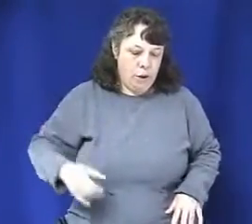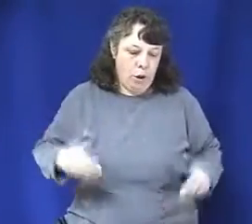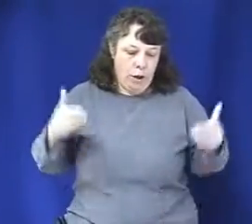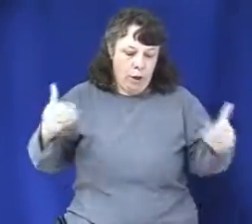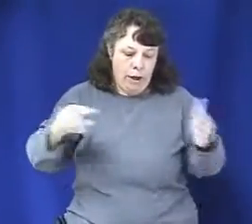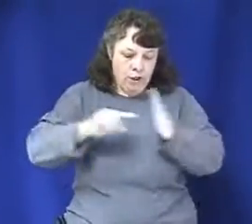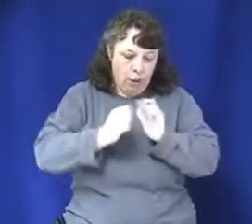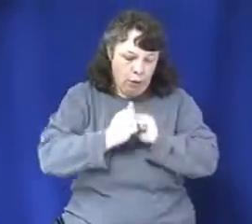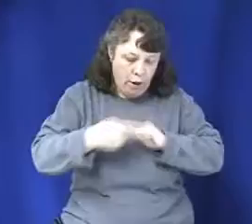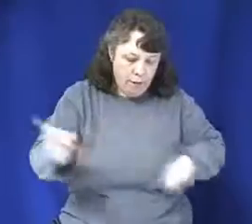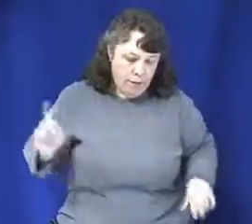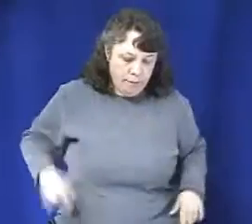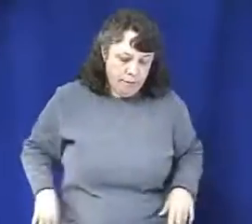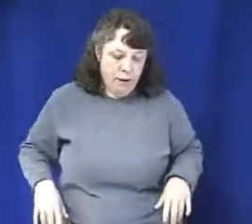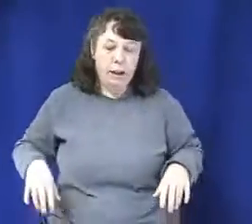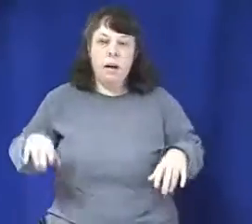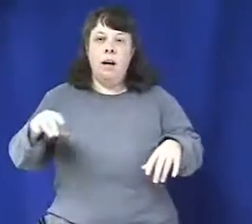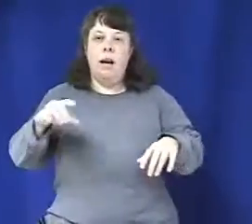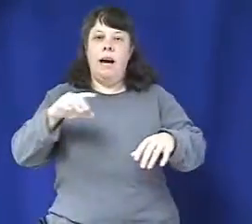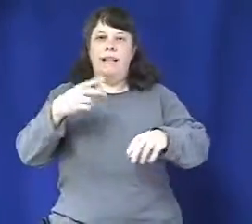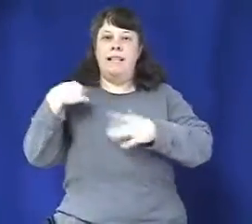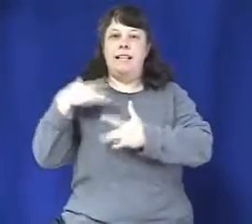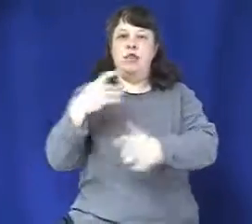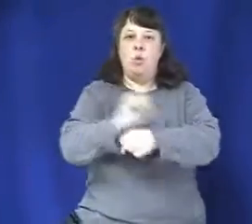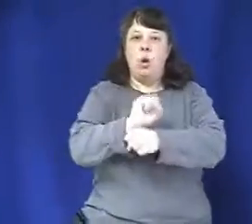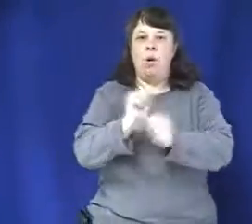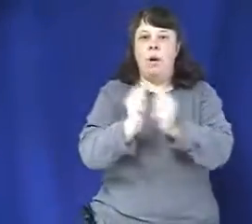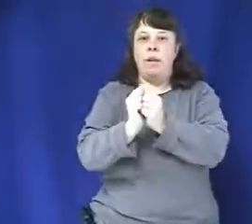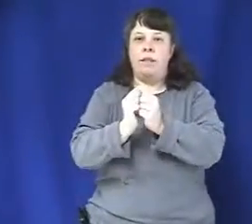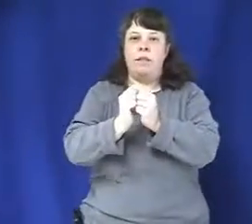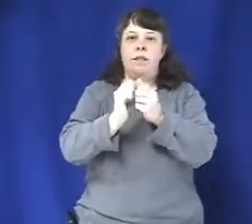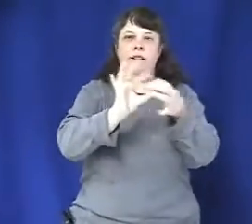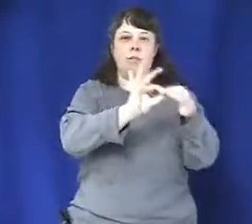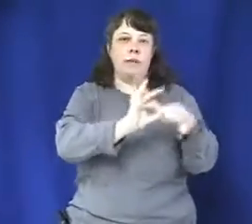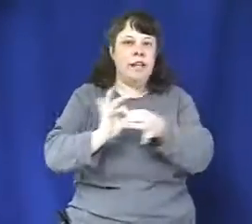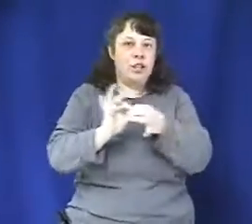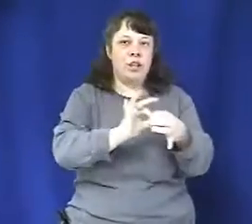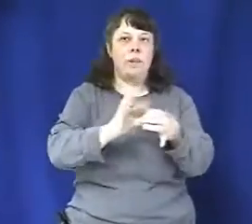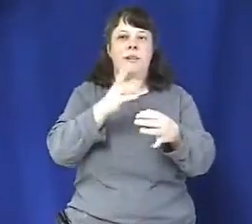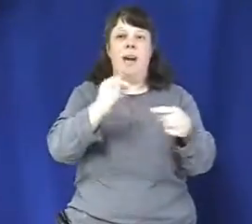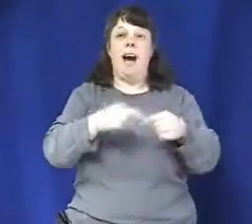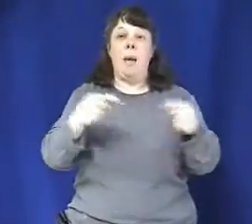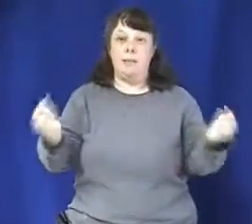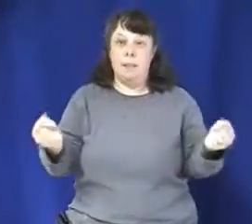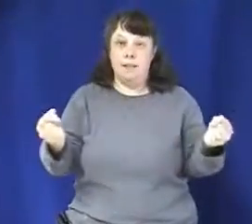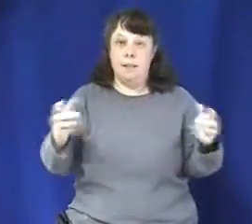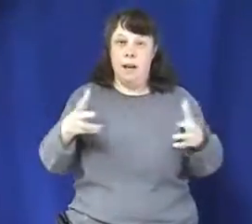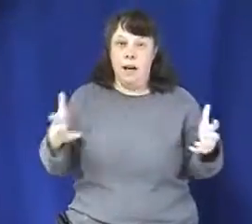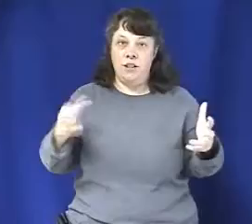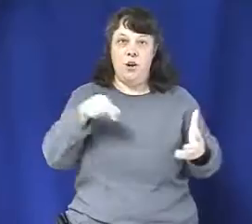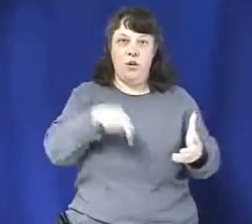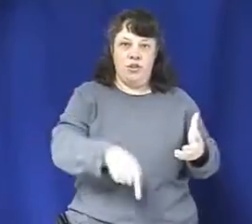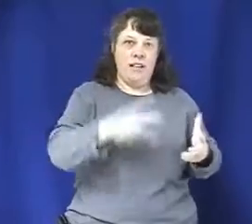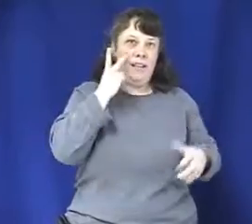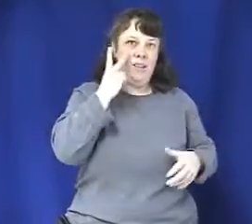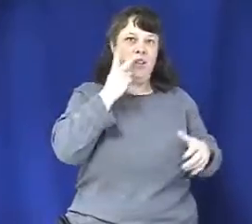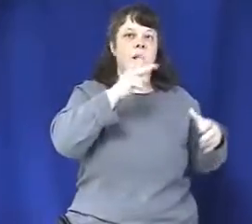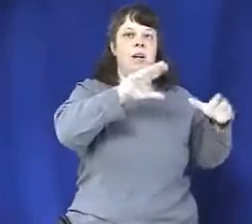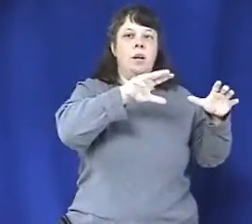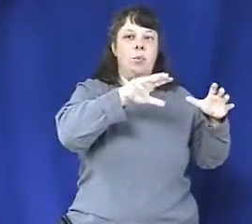So we'll go ahead and start with those. I tend to work with relationships and opposites a lot, so you'll see these